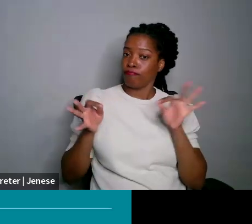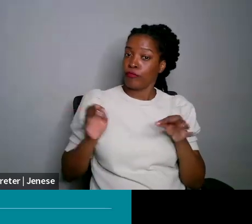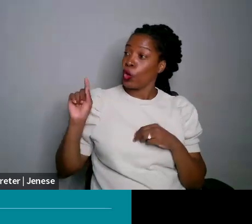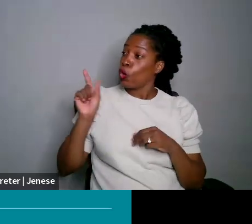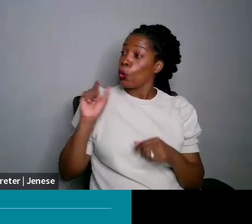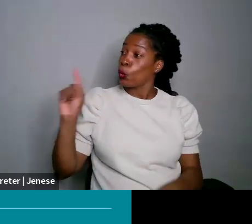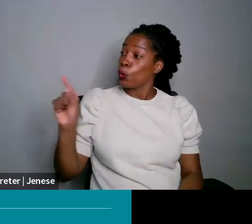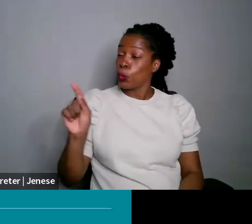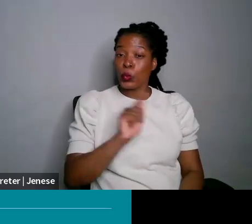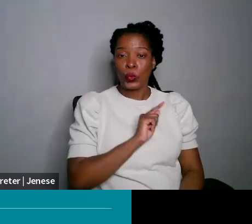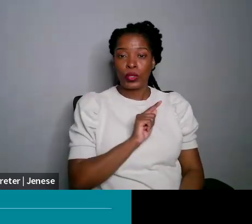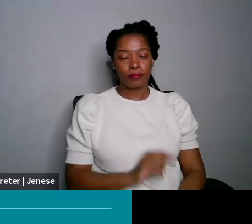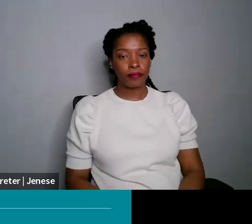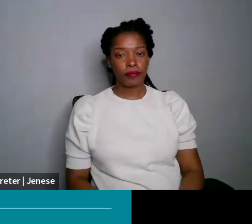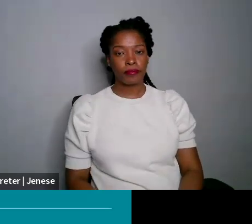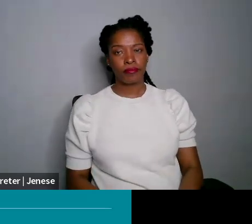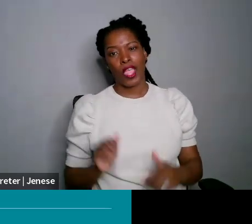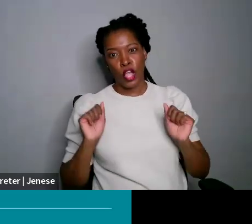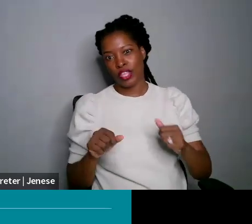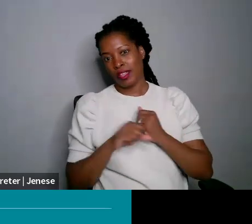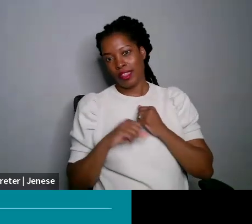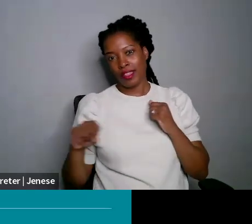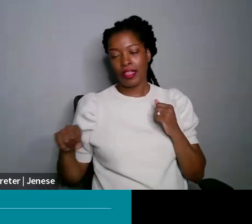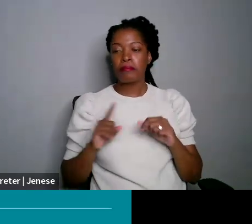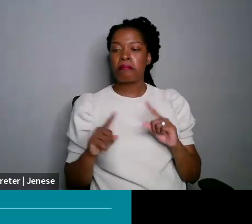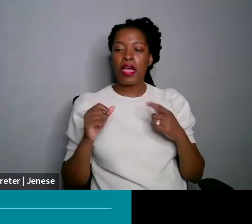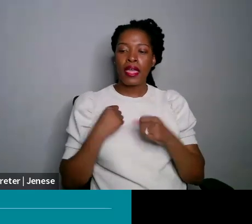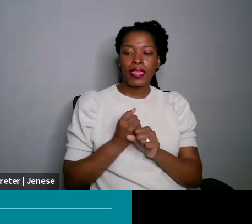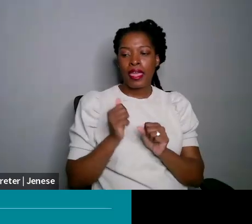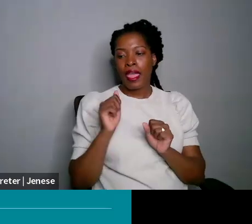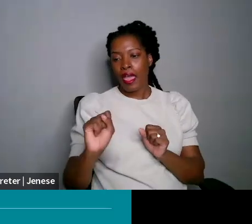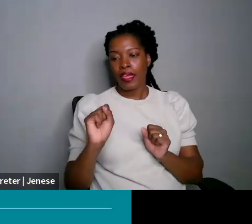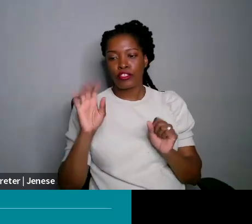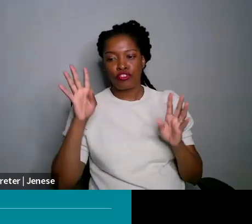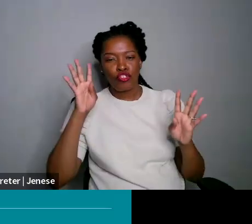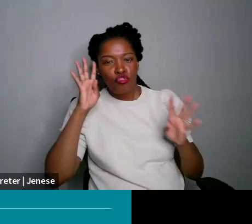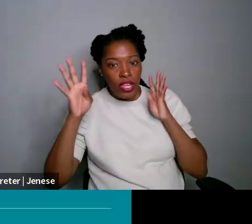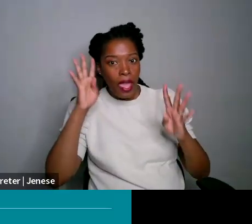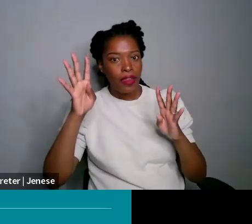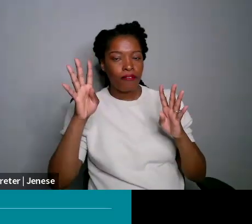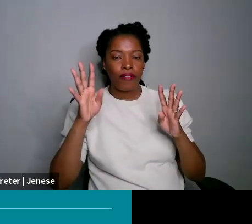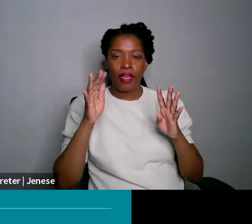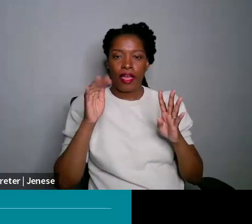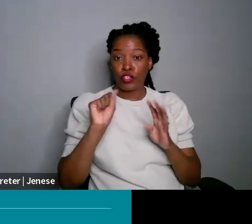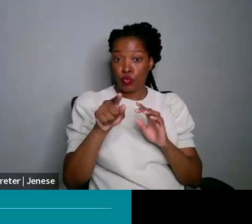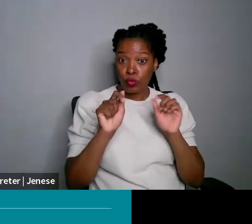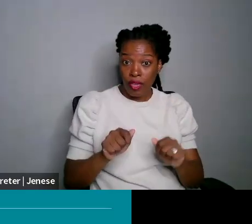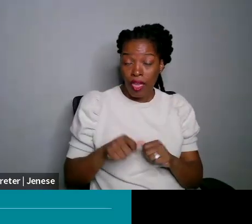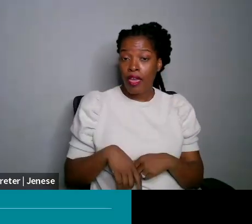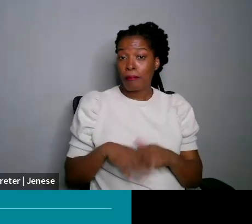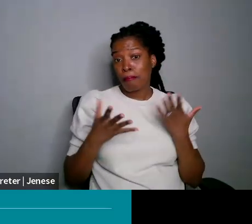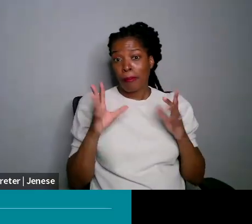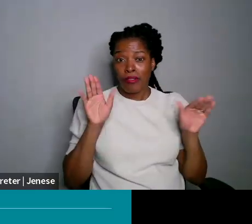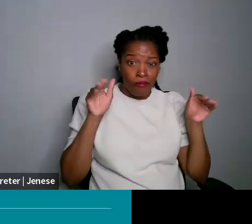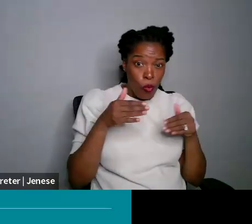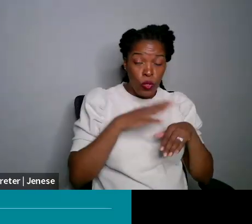keep going, but yeah, I think just as get creative as you can, and focus on your horses and telling their story